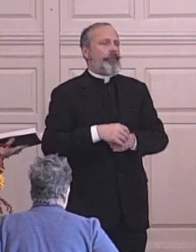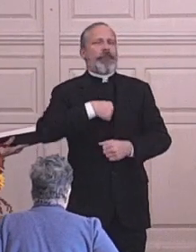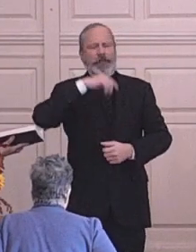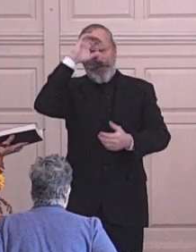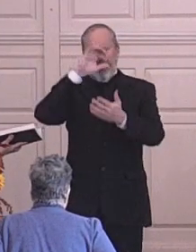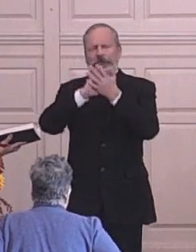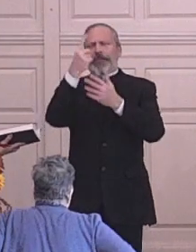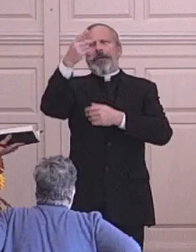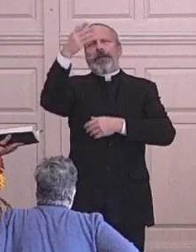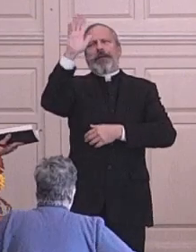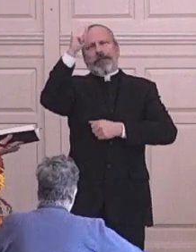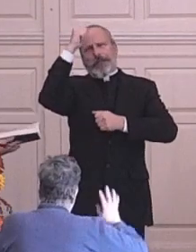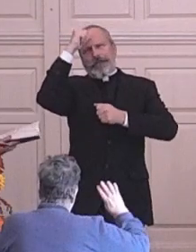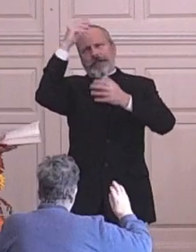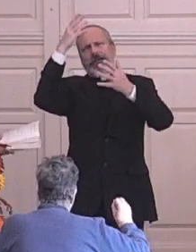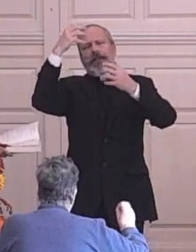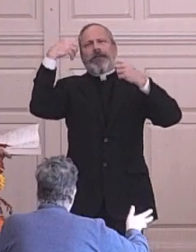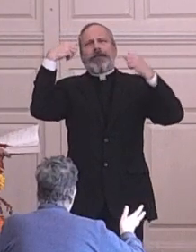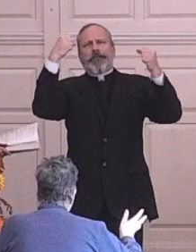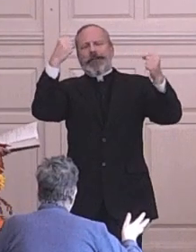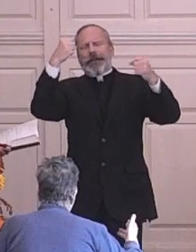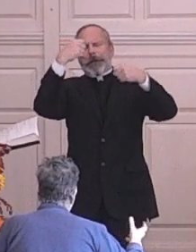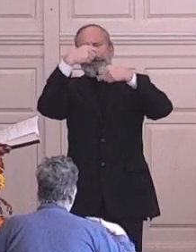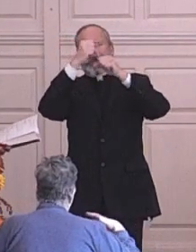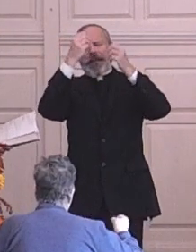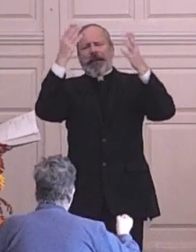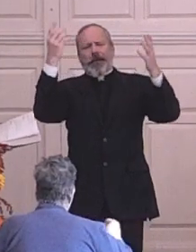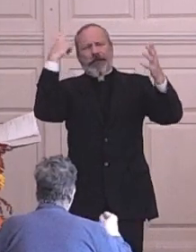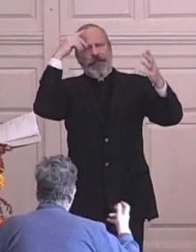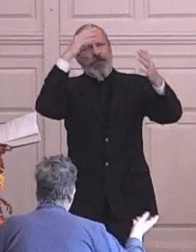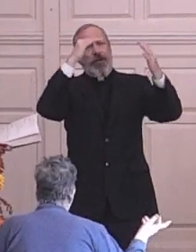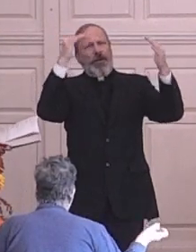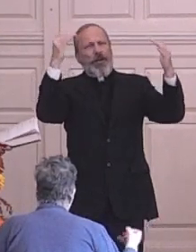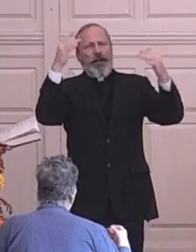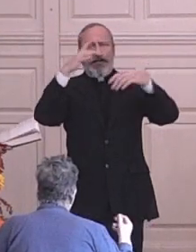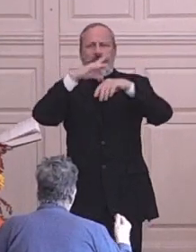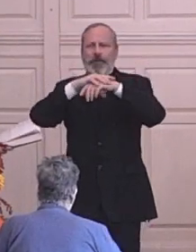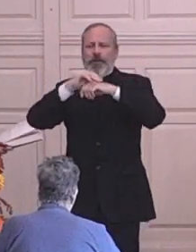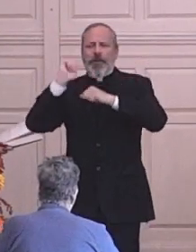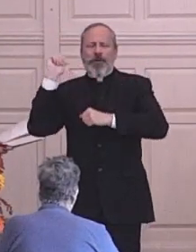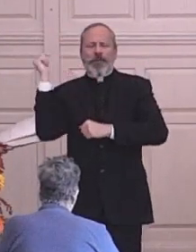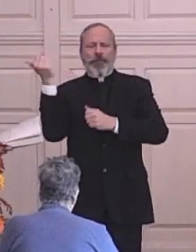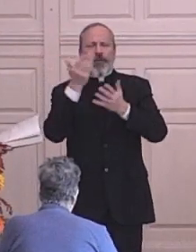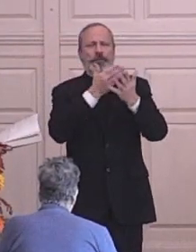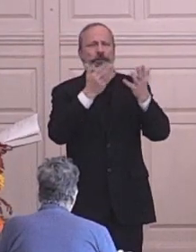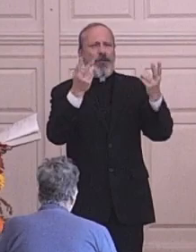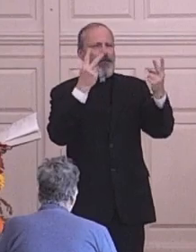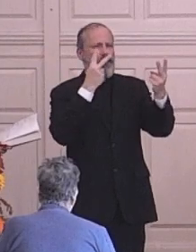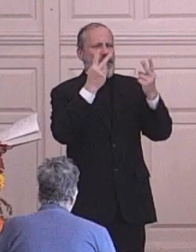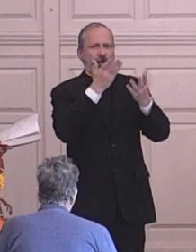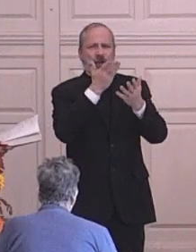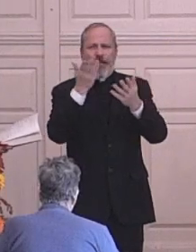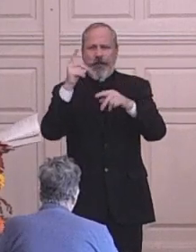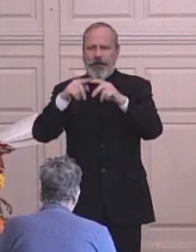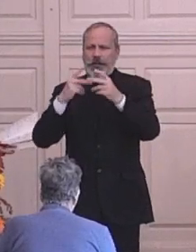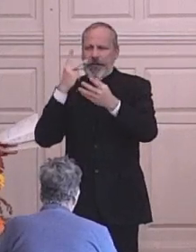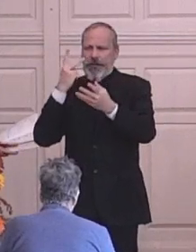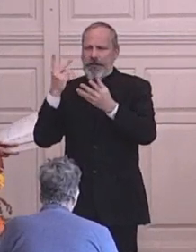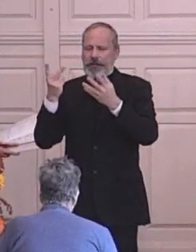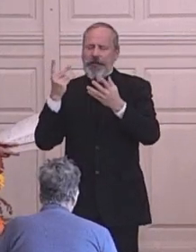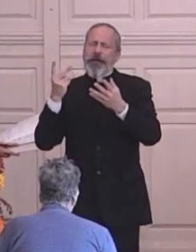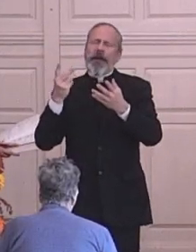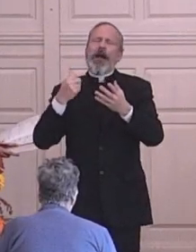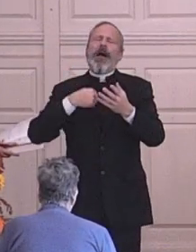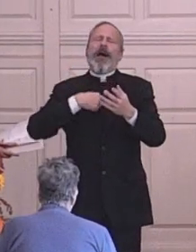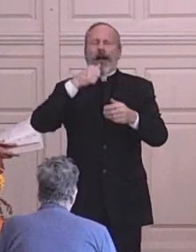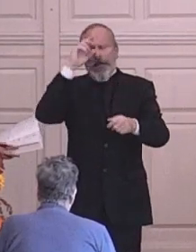I believe in one God, the Father Almighty, maker of heaven and earth, of all things visible